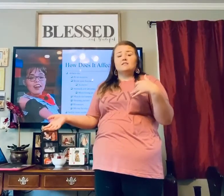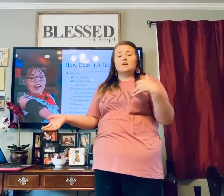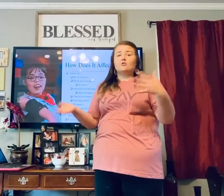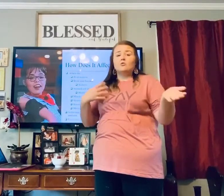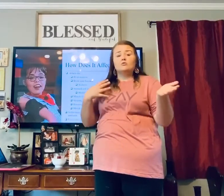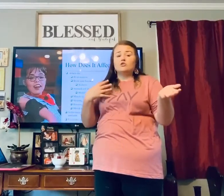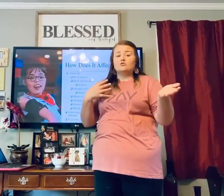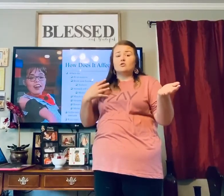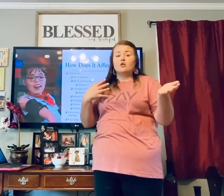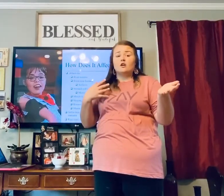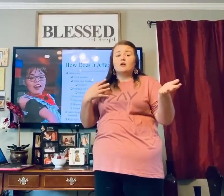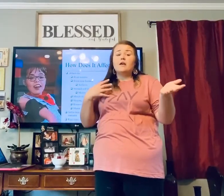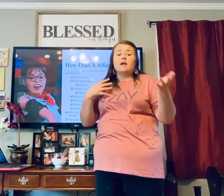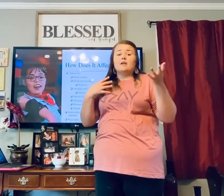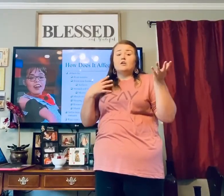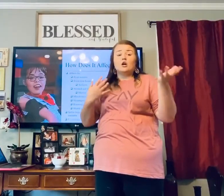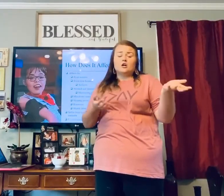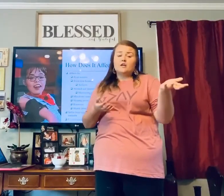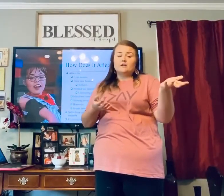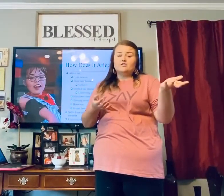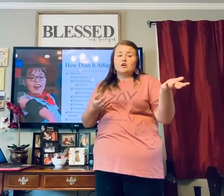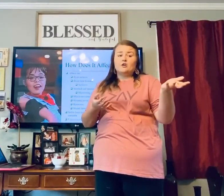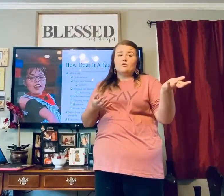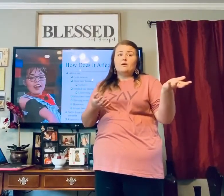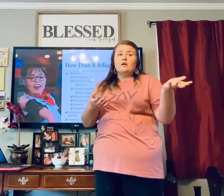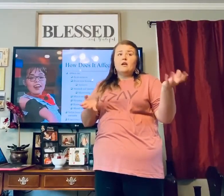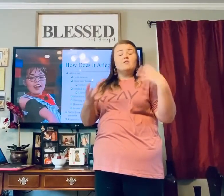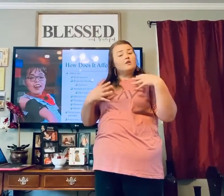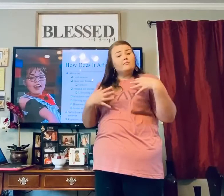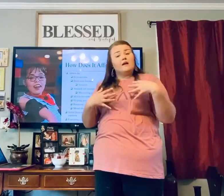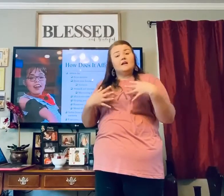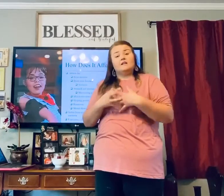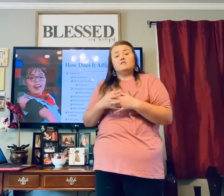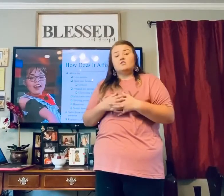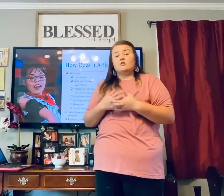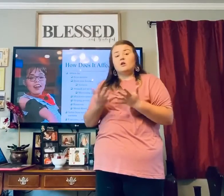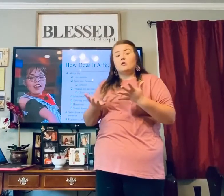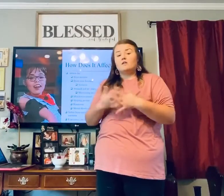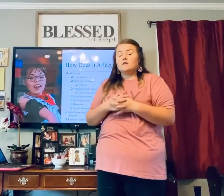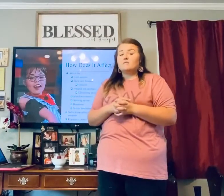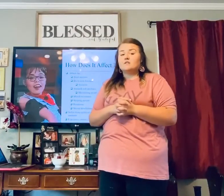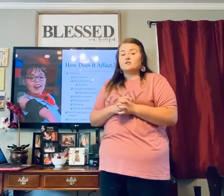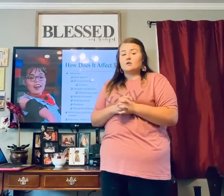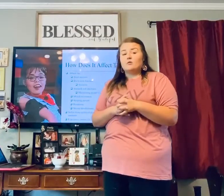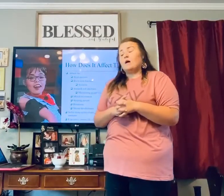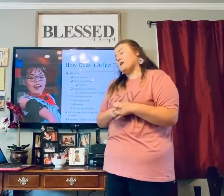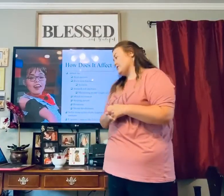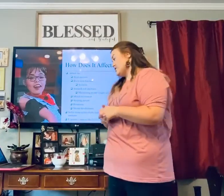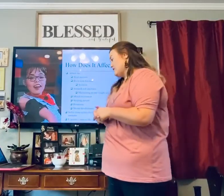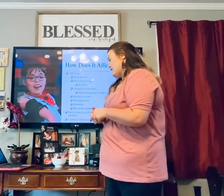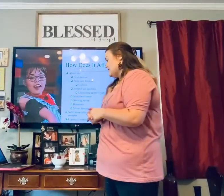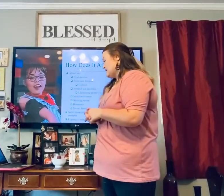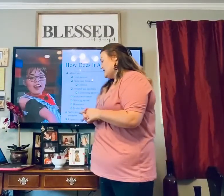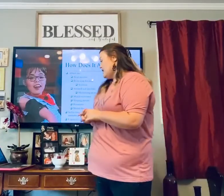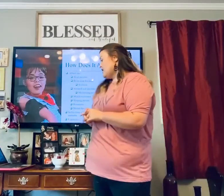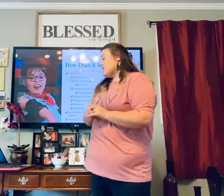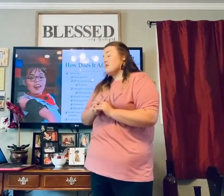like normal children are, and they're hurting, and they're in pain. So a lot of times their sleeping patterns are affected. They